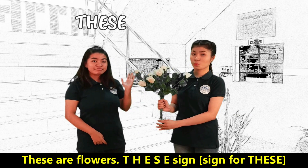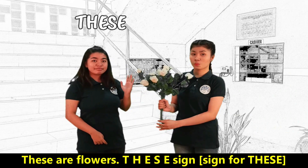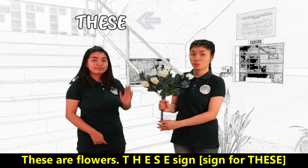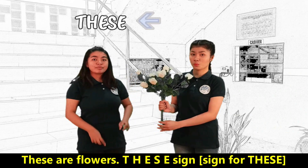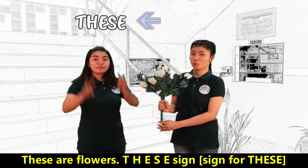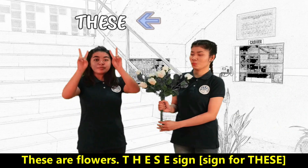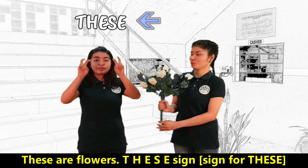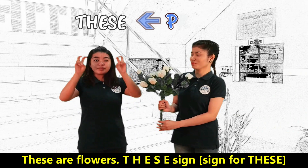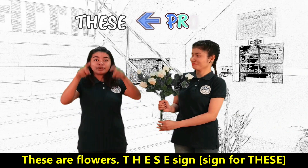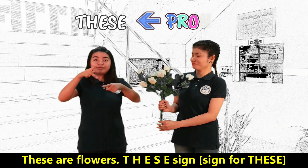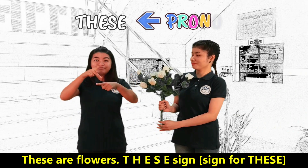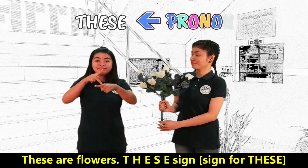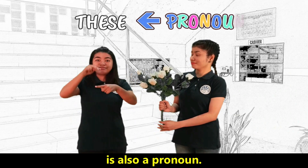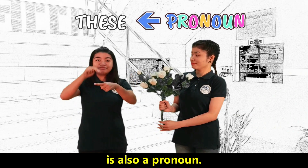is also a pronoun.